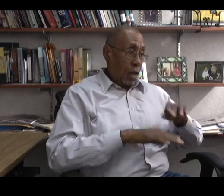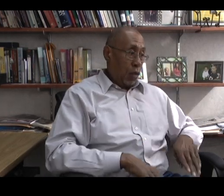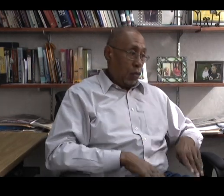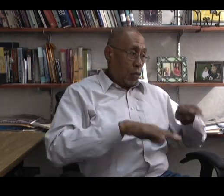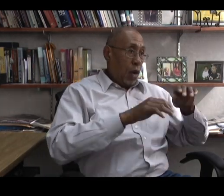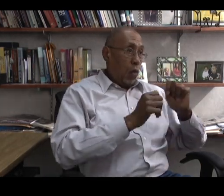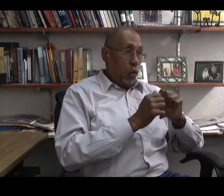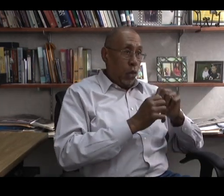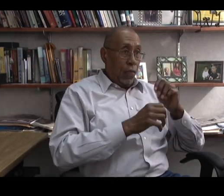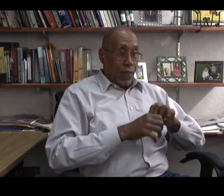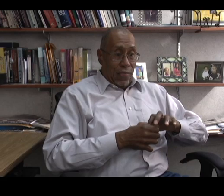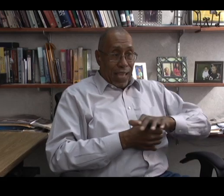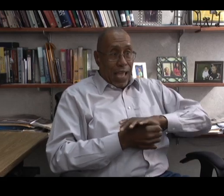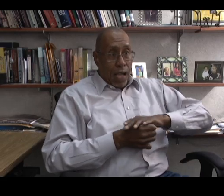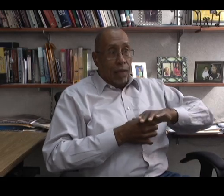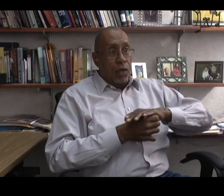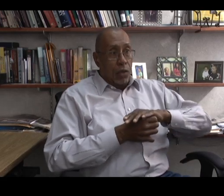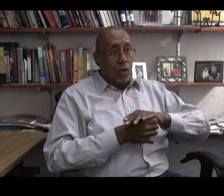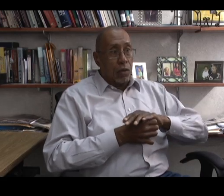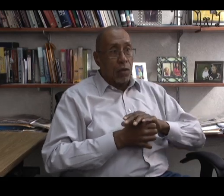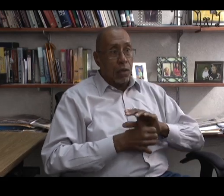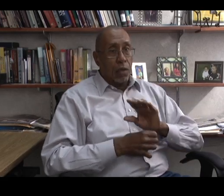until later, because I grew up in that area.